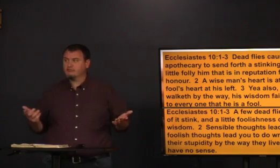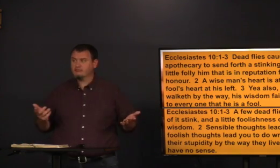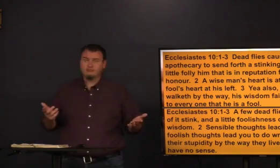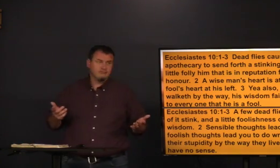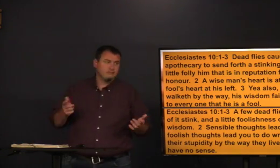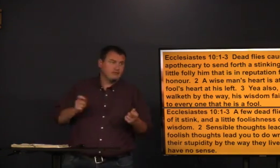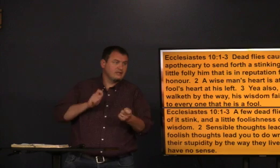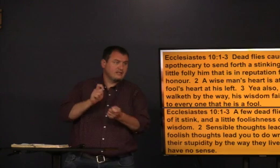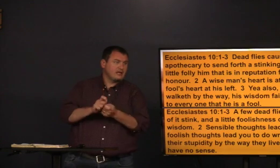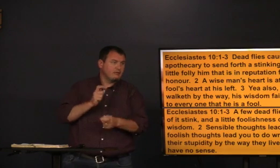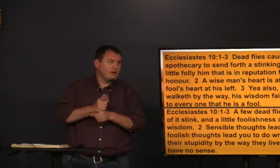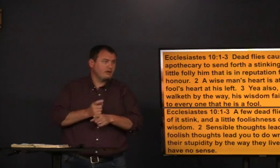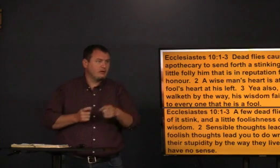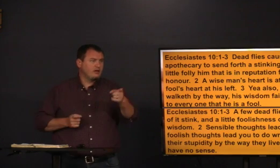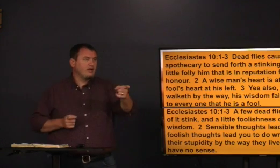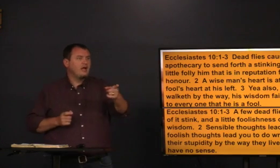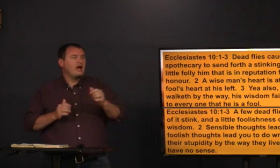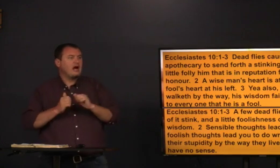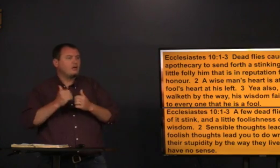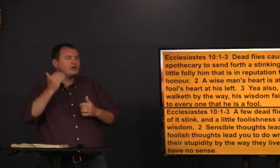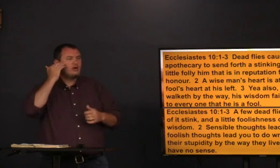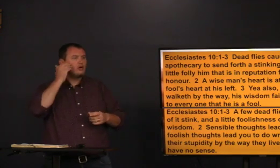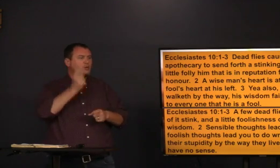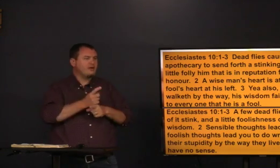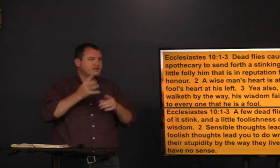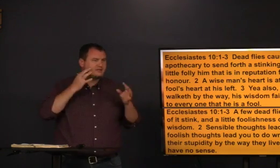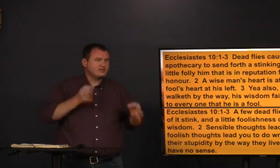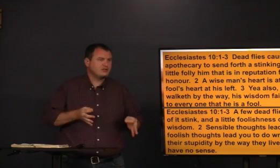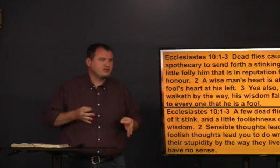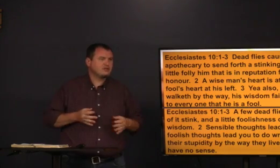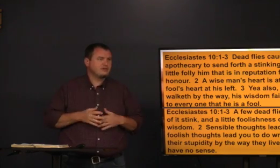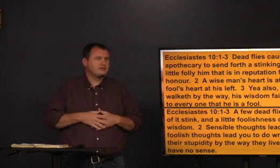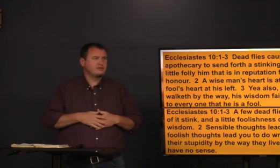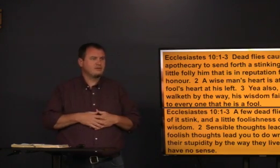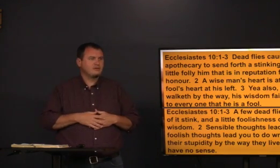right. Exactly right. How do we know right decisions?